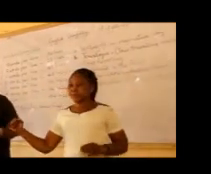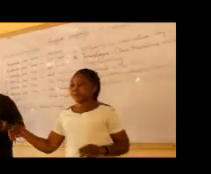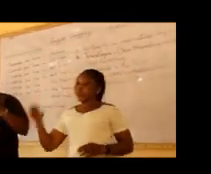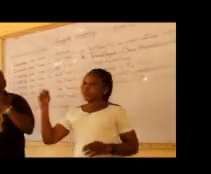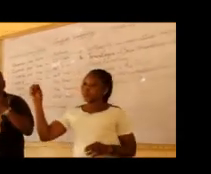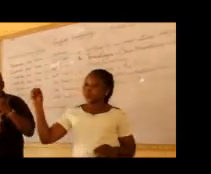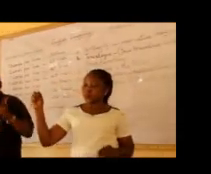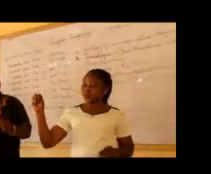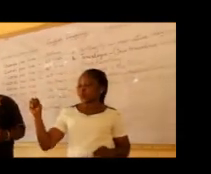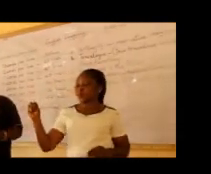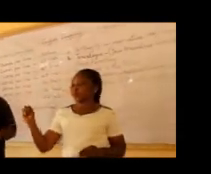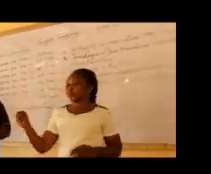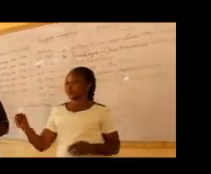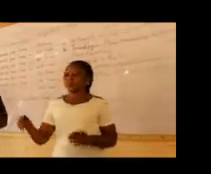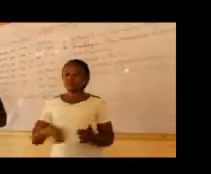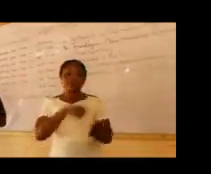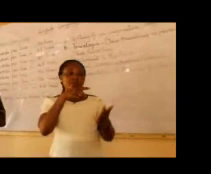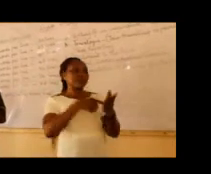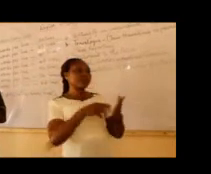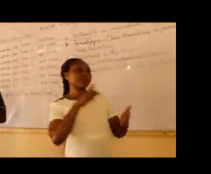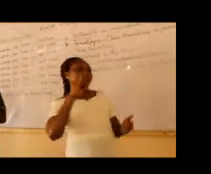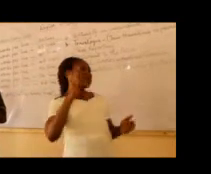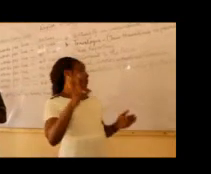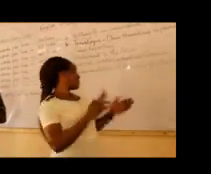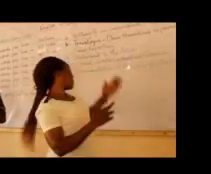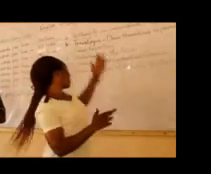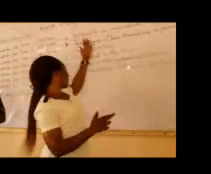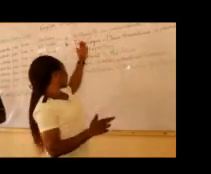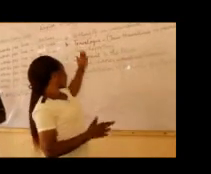So, these are the narrative essays.